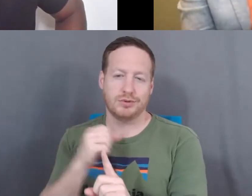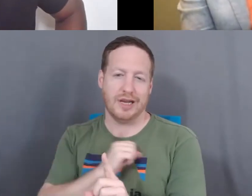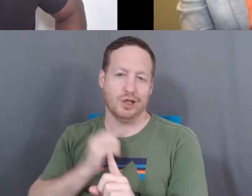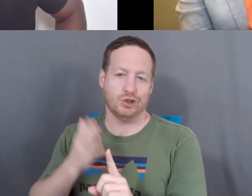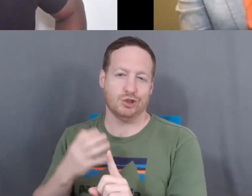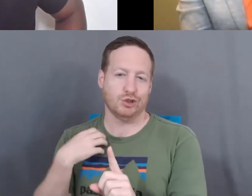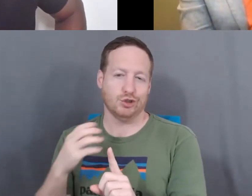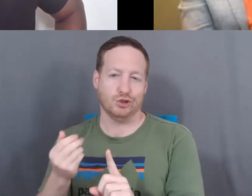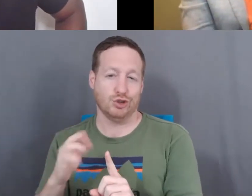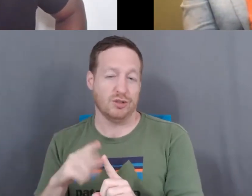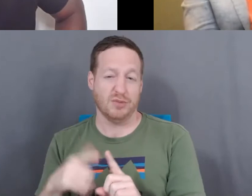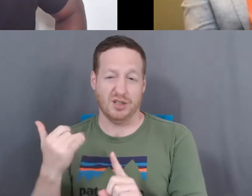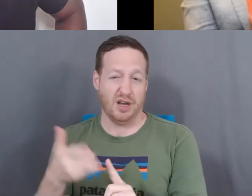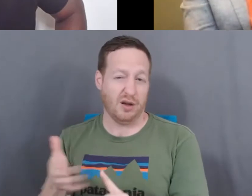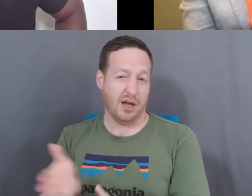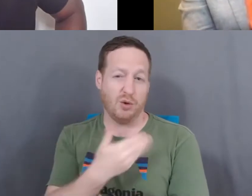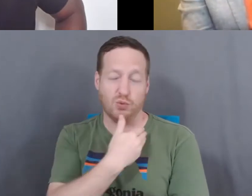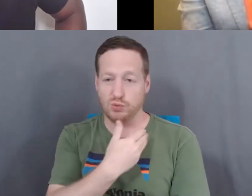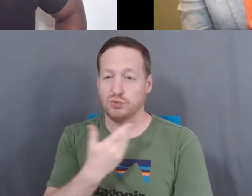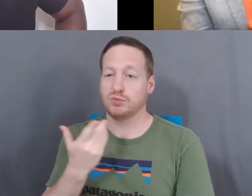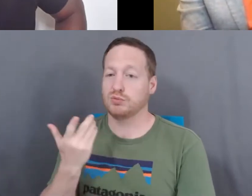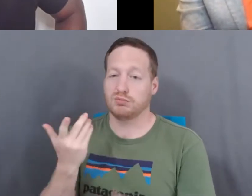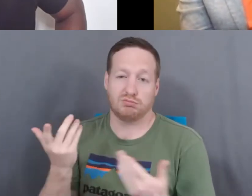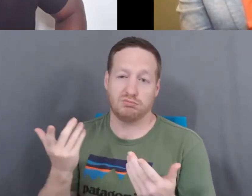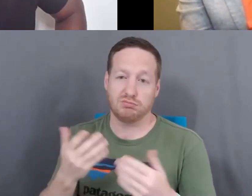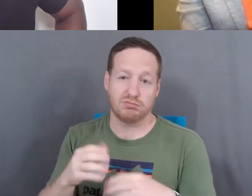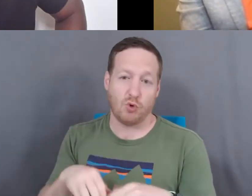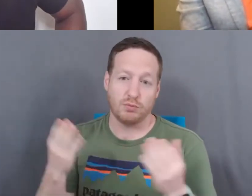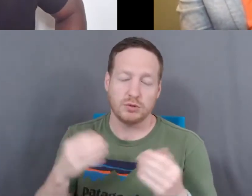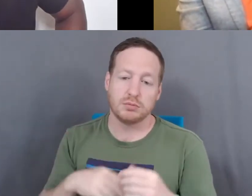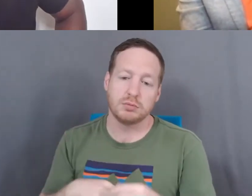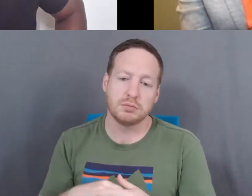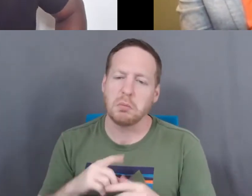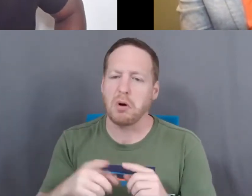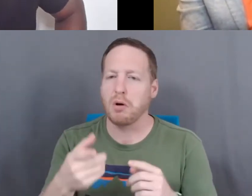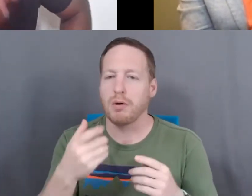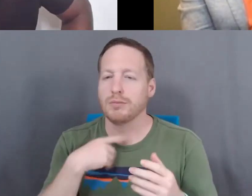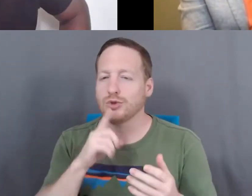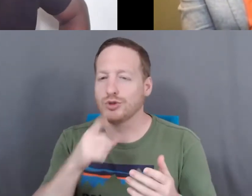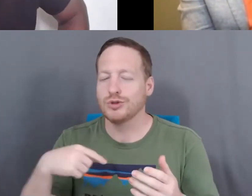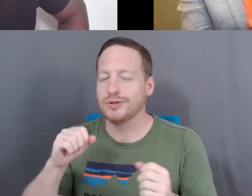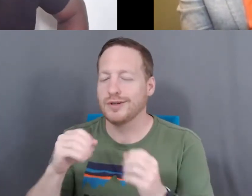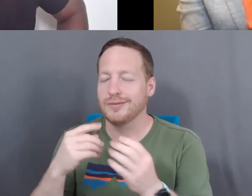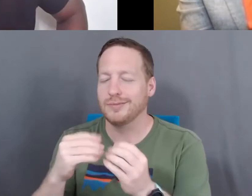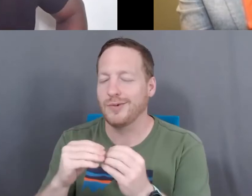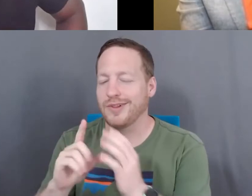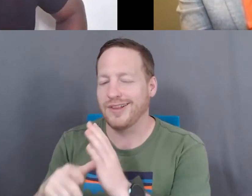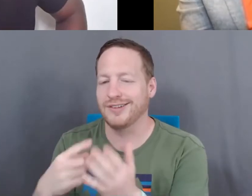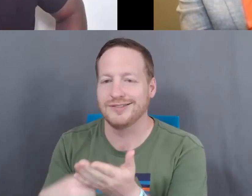chair, their connections. So that's just a suggestion that I think that we could actually work with. I